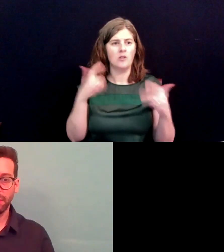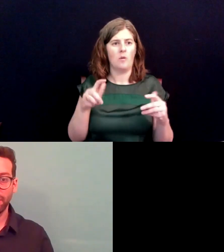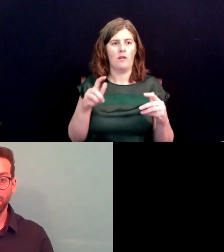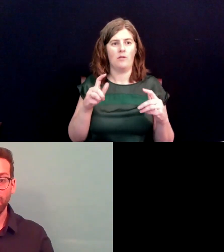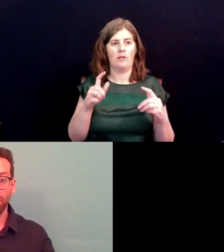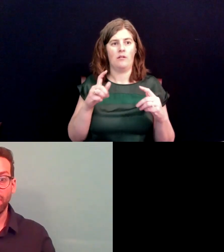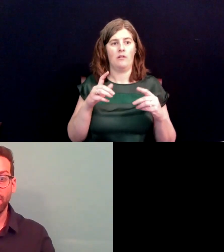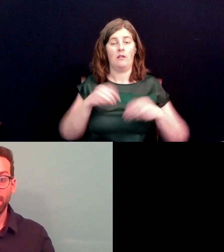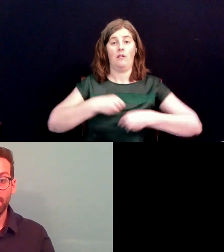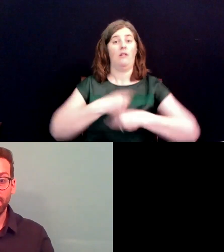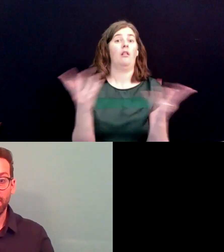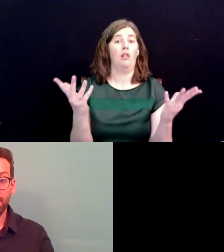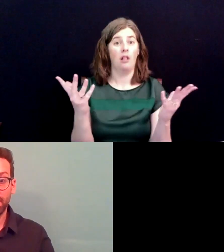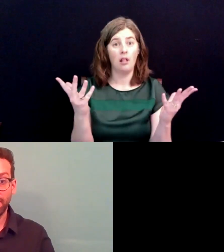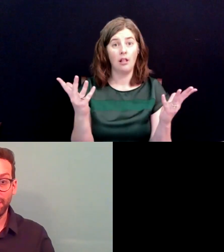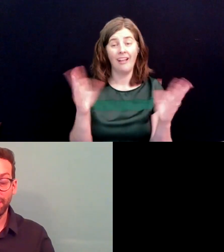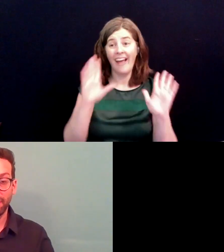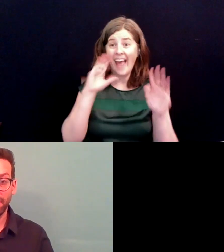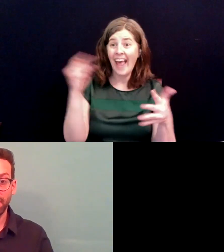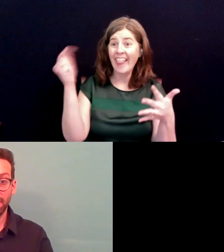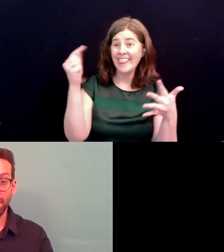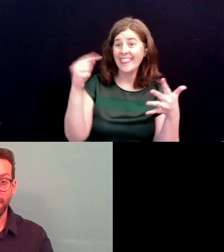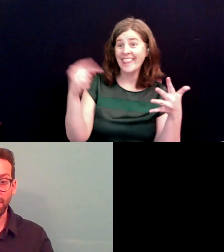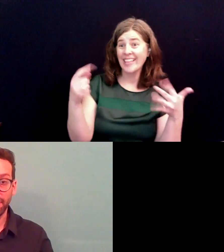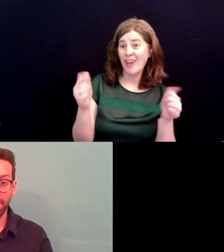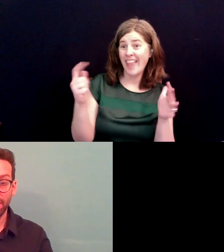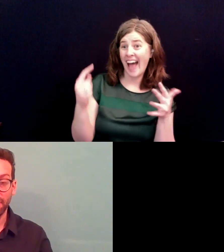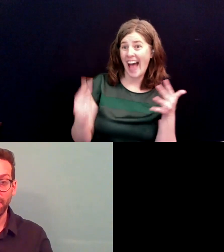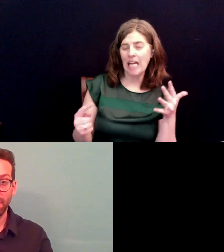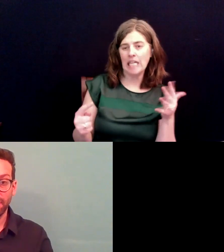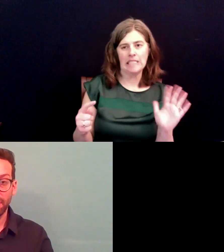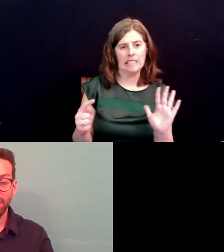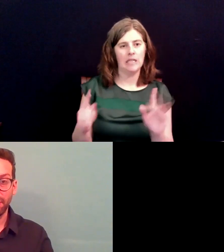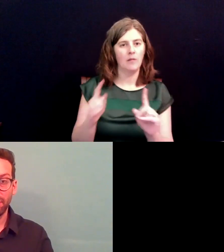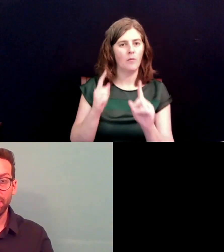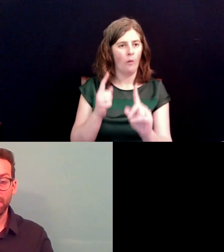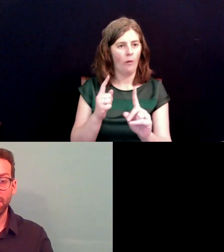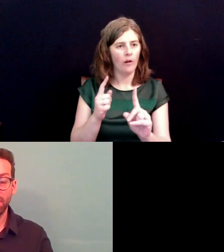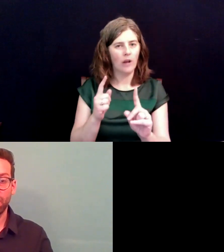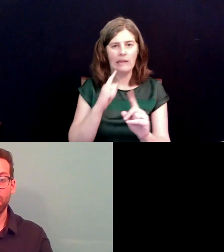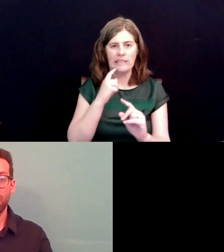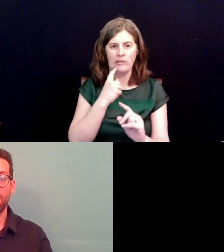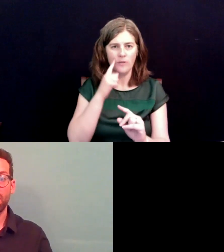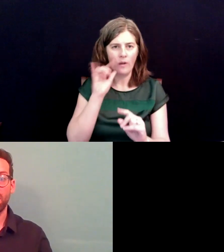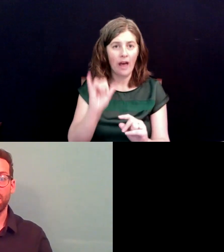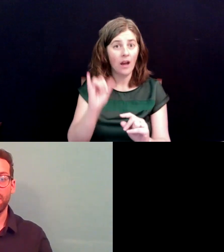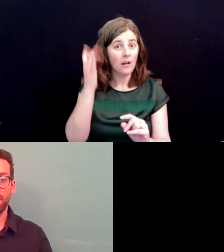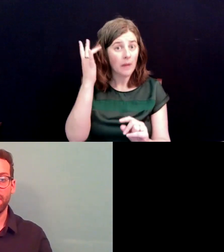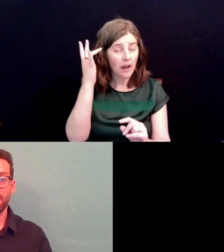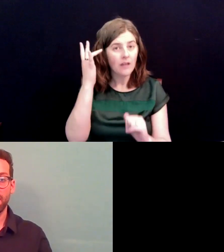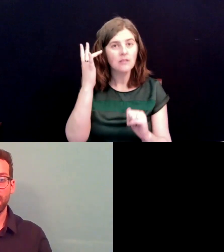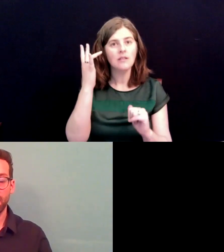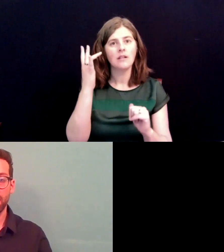out, hey, did you try that? Right. So that's an important role that I take very seriously, because